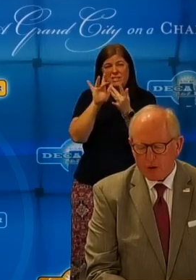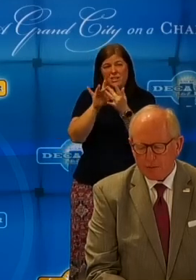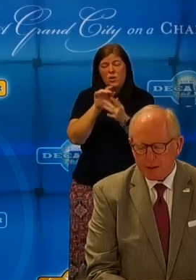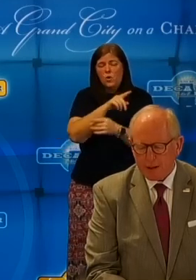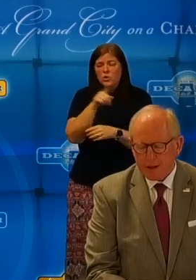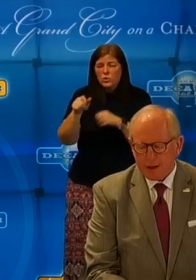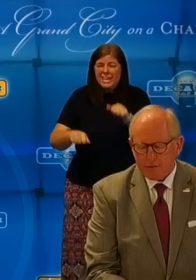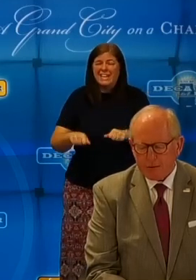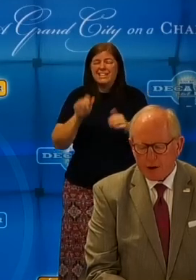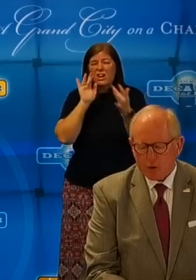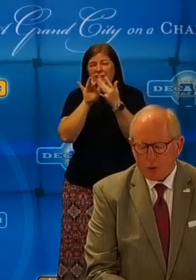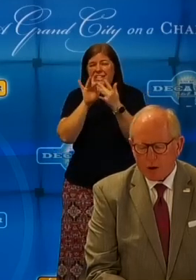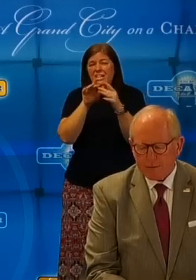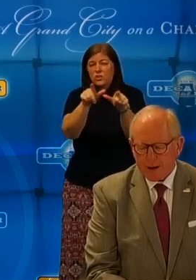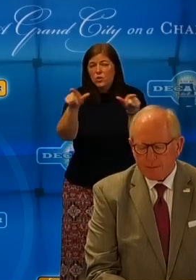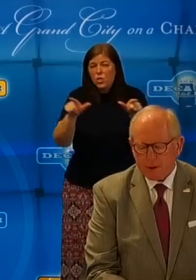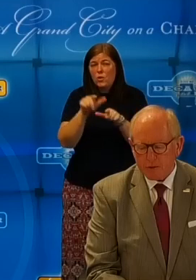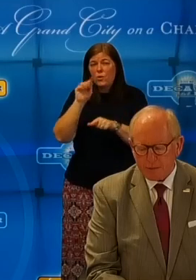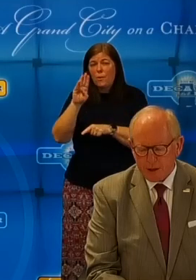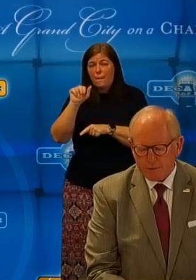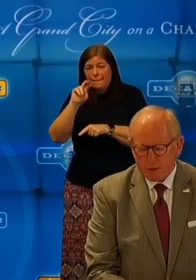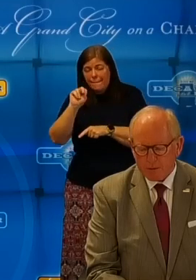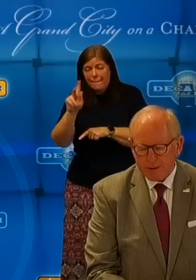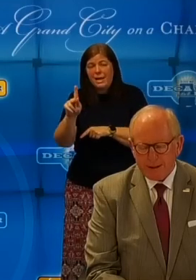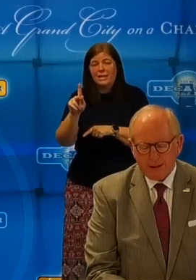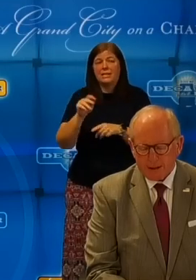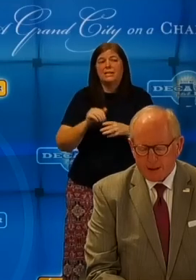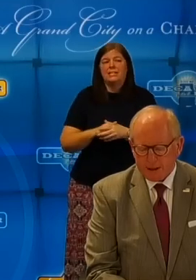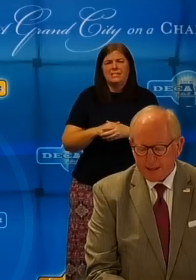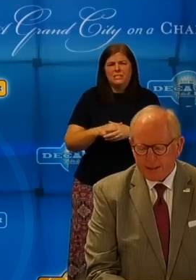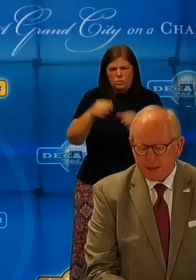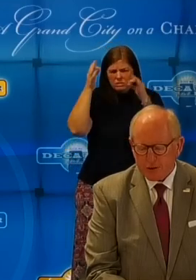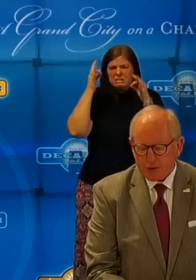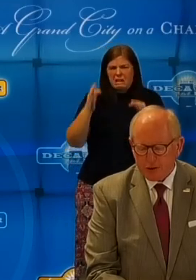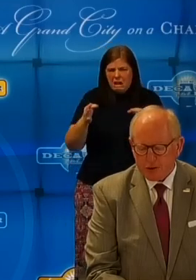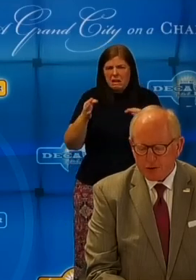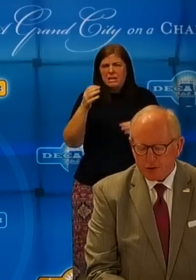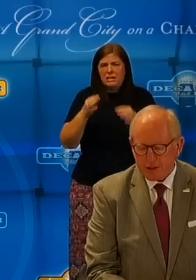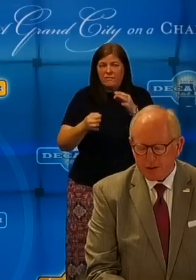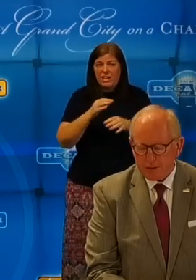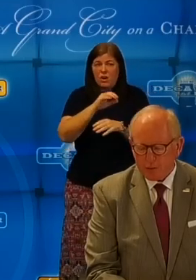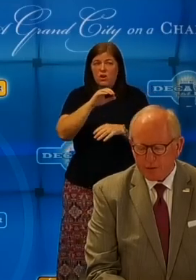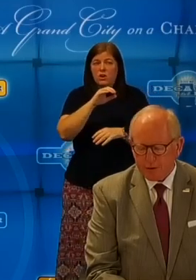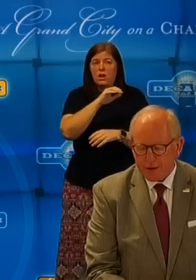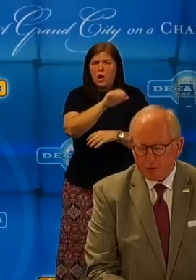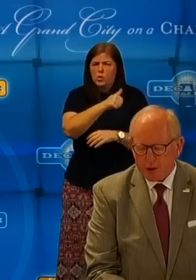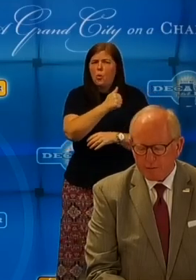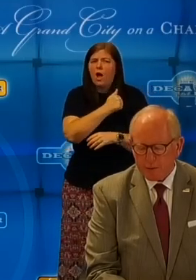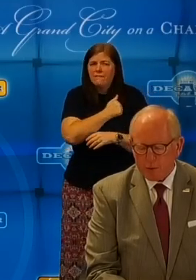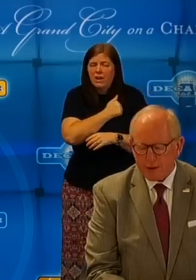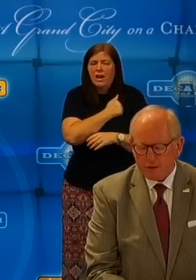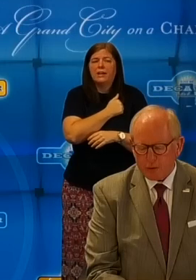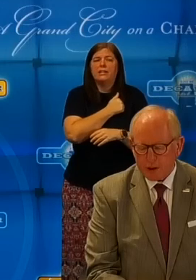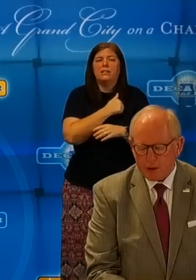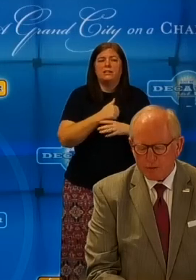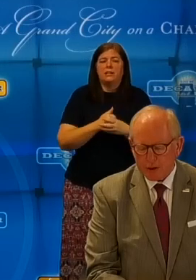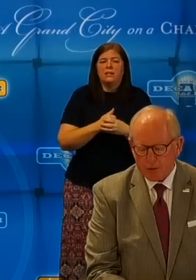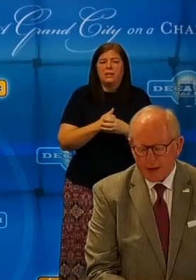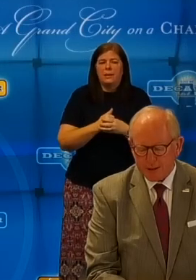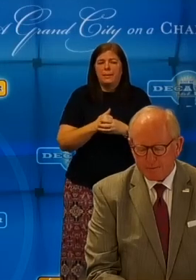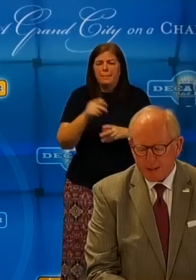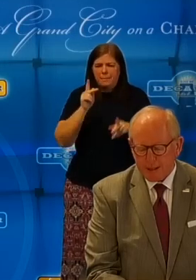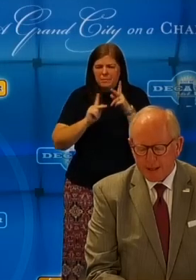to determine if they are qualified, because many of our lending institutions are assisting with the federal government with issuing